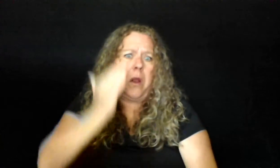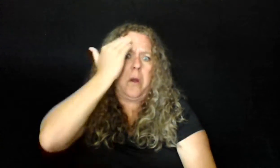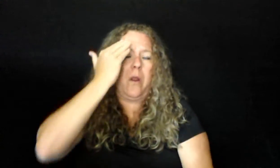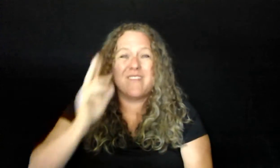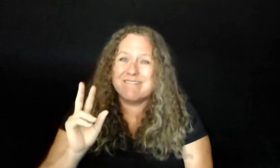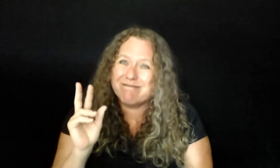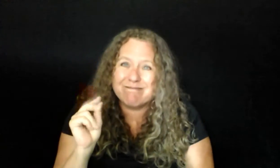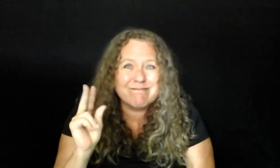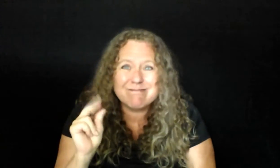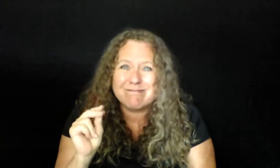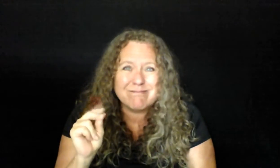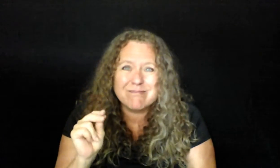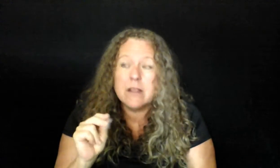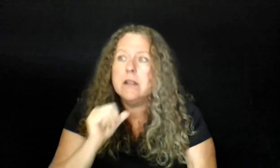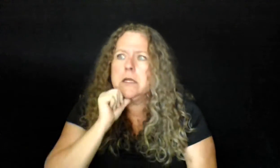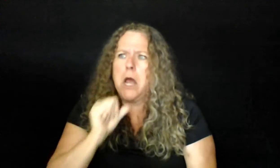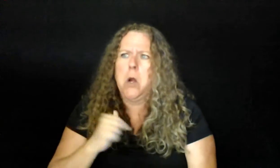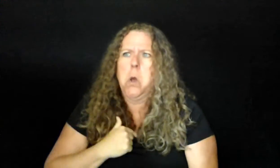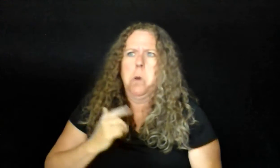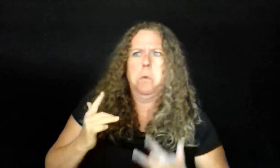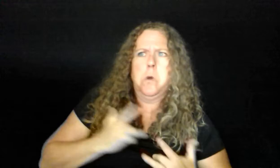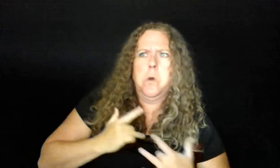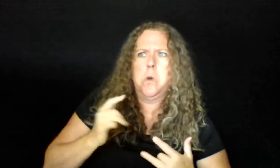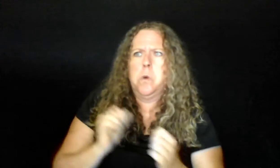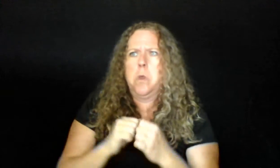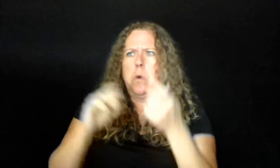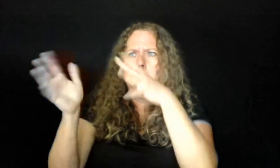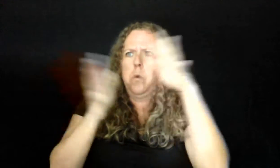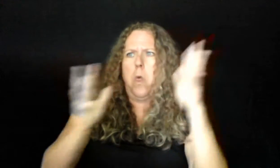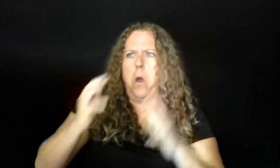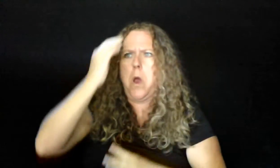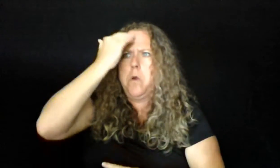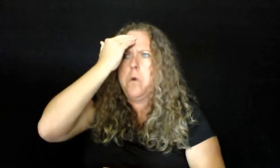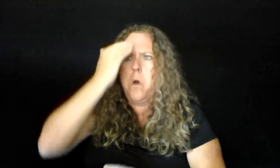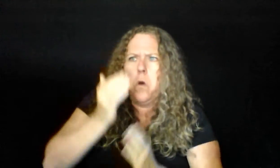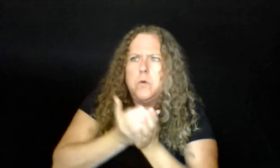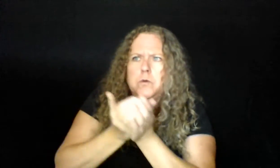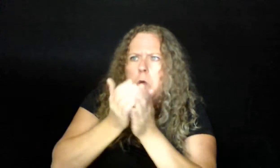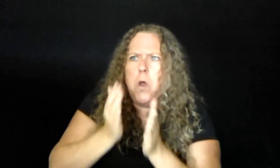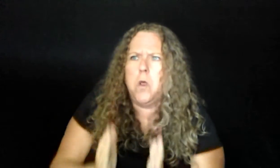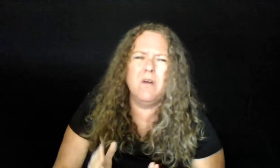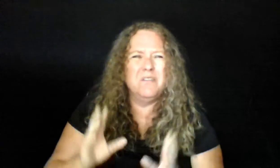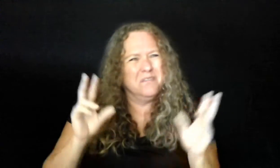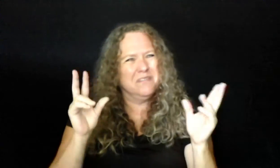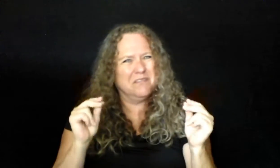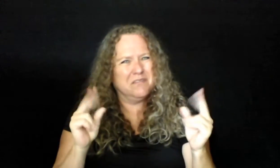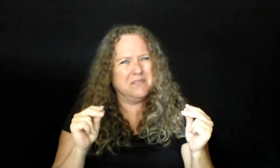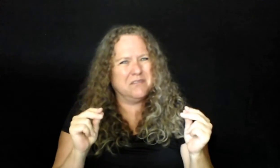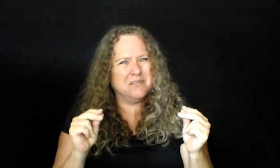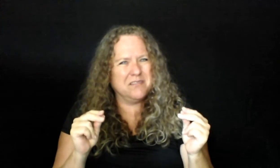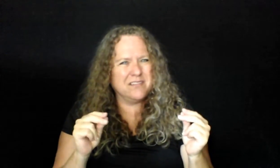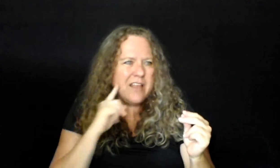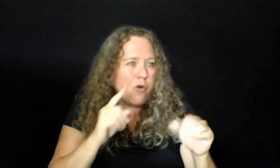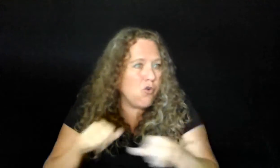from his trepidations about the weather. He wasn't even speaking from his knowledge, kind of common knowledge in those days, that sailing in the fall was